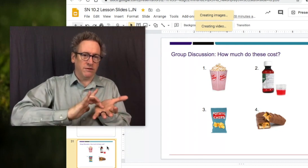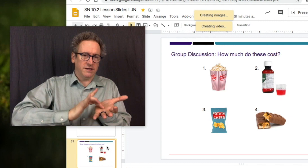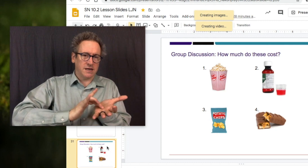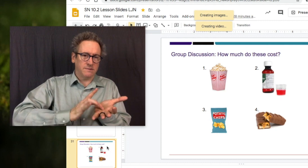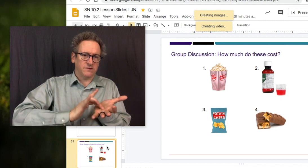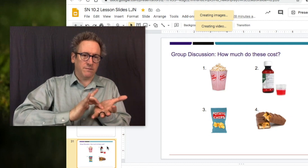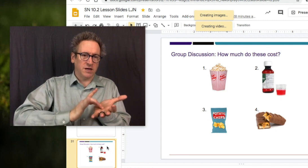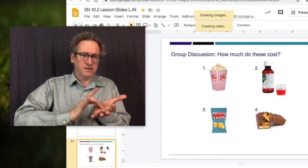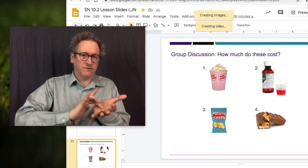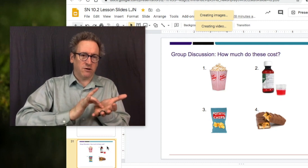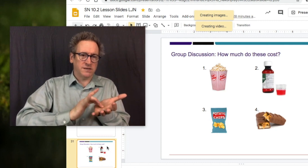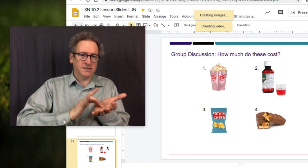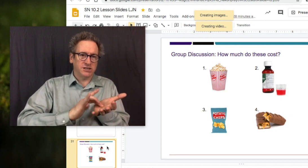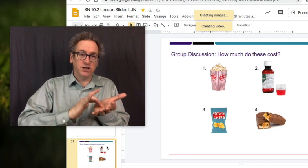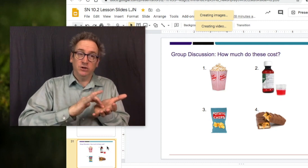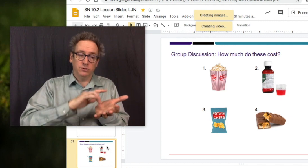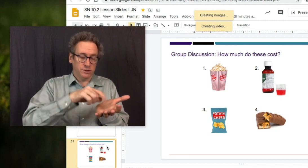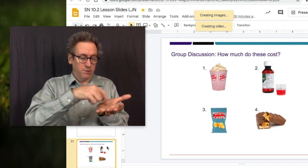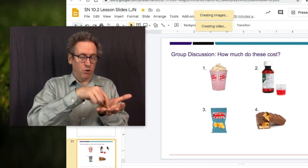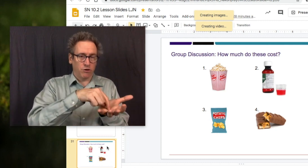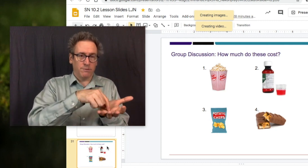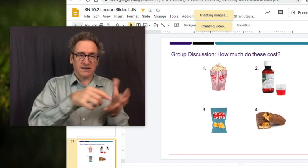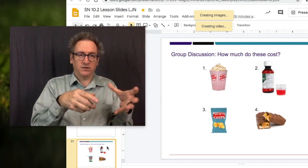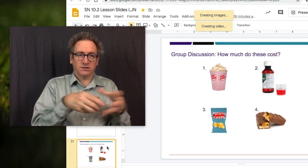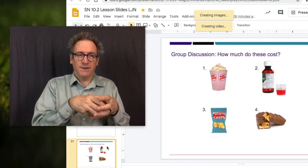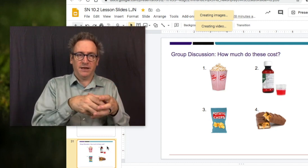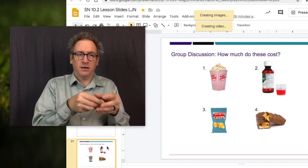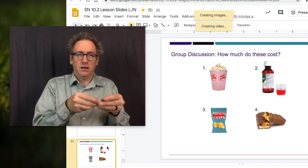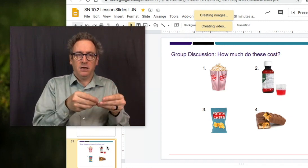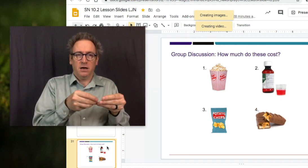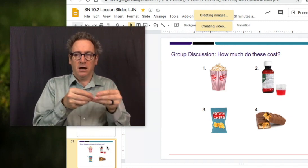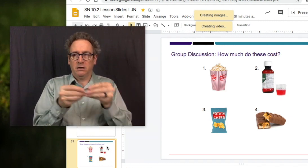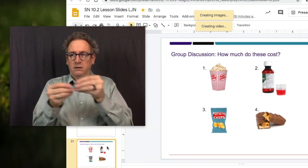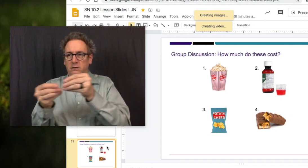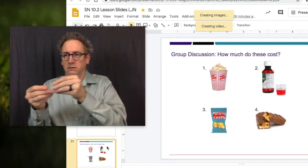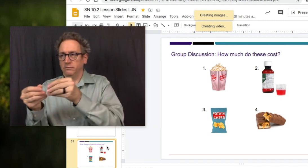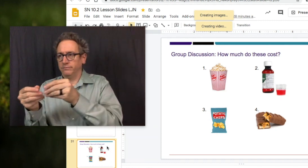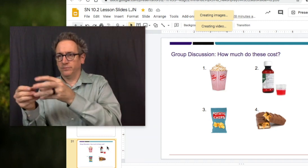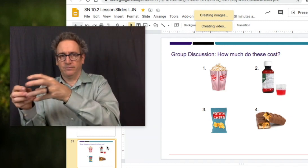where this comes from because pharmacists use the mortar and pestle to make